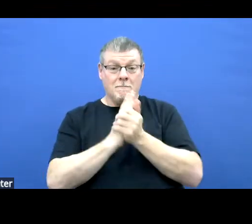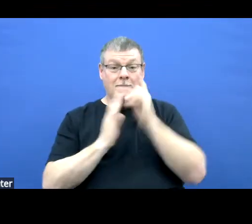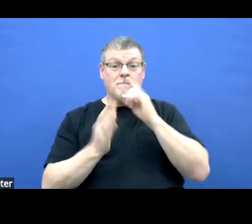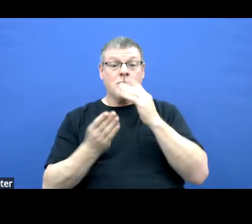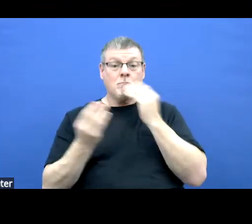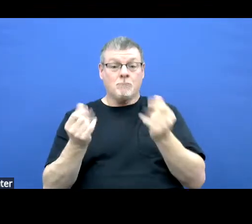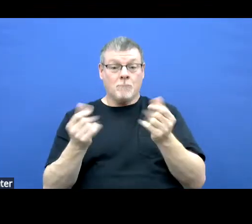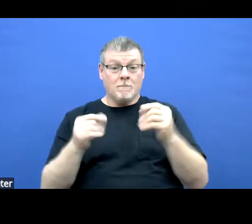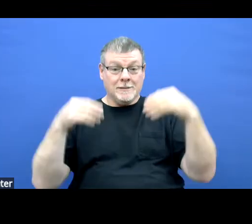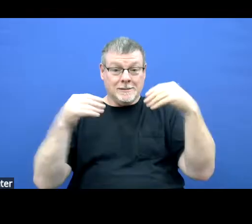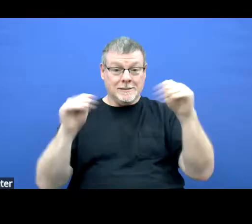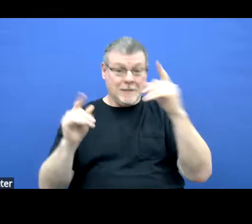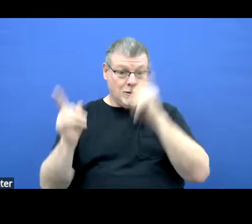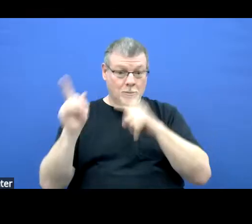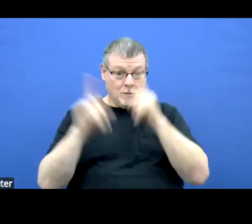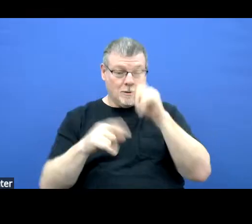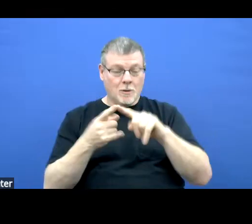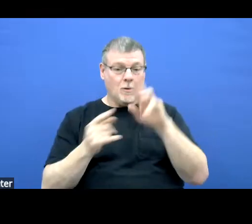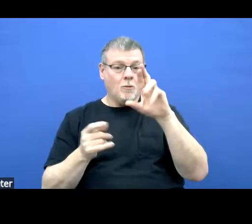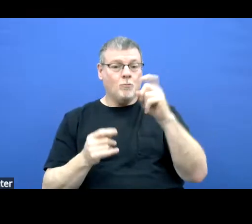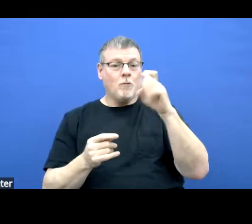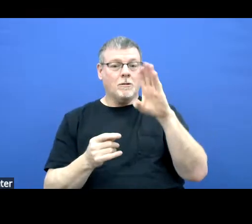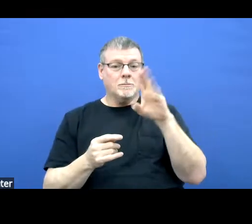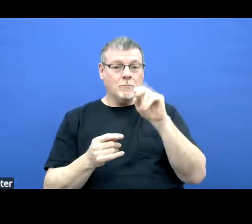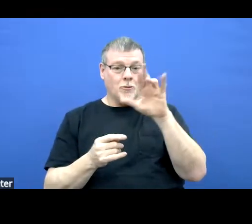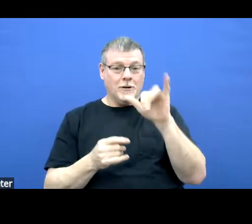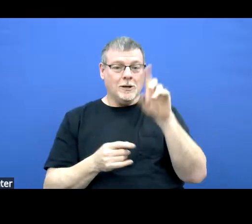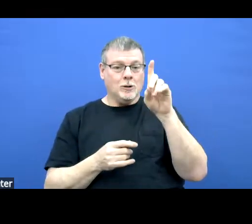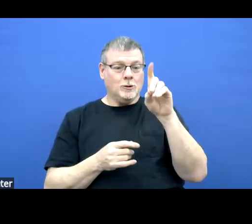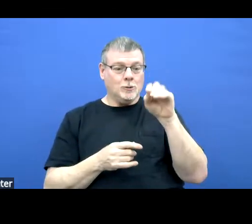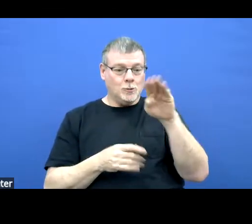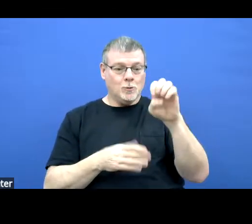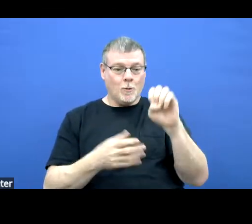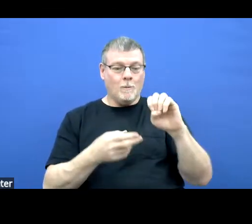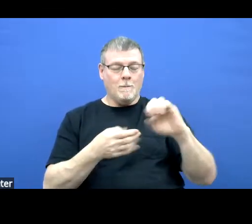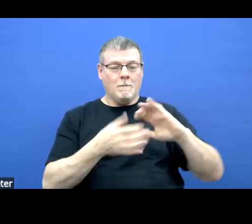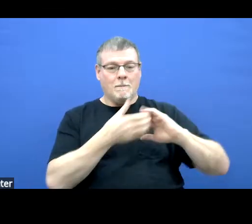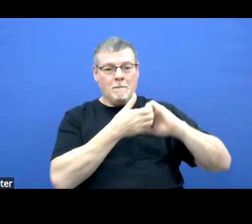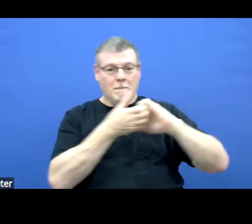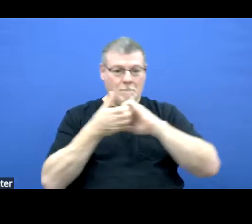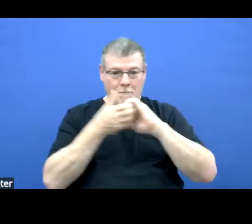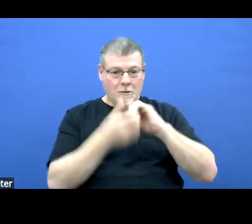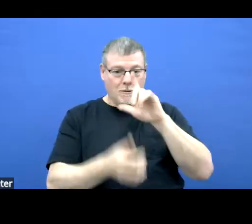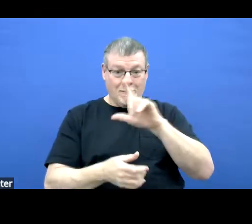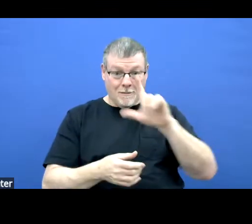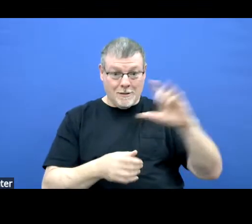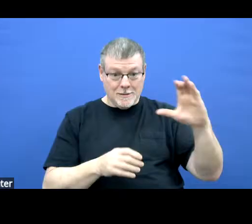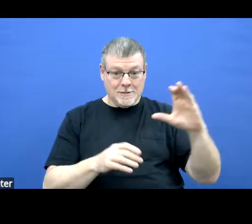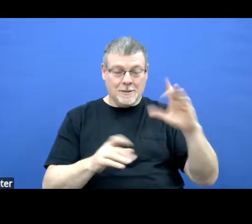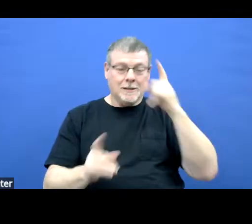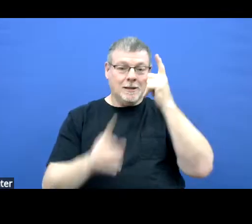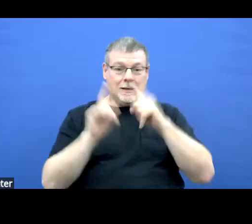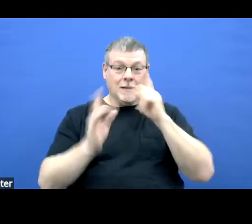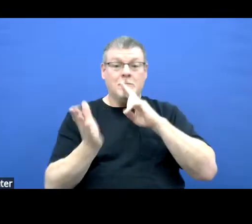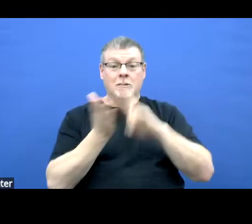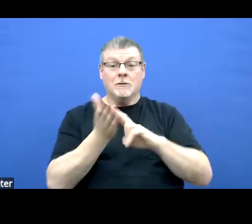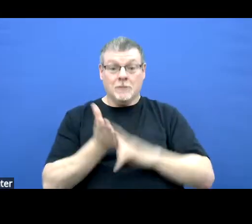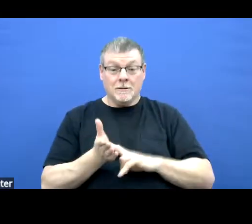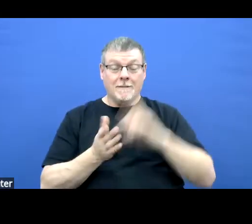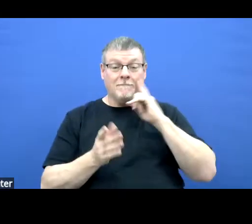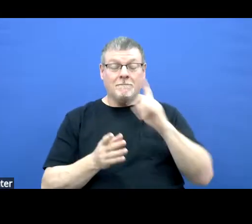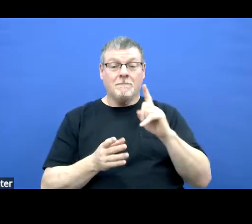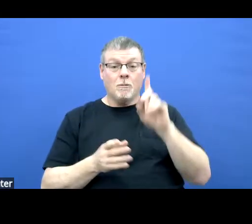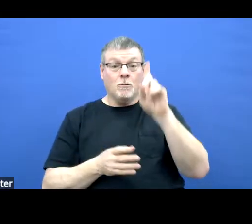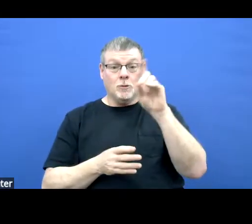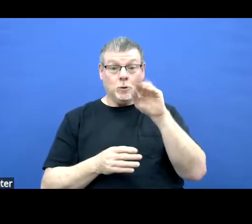property sale agreement with Roxbury Dome Partners LLC, extending the agreement for the Dome